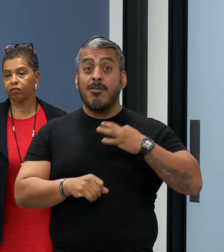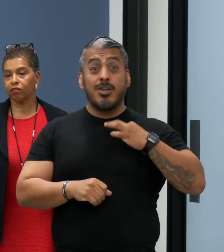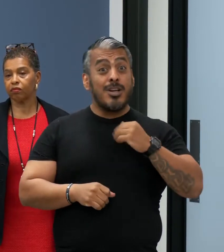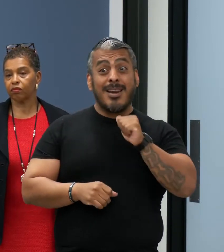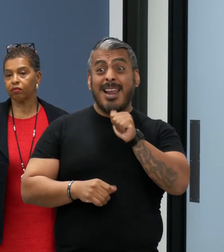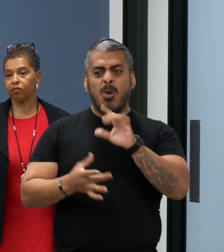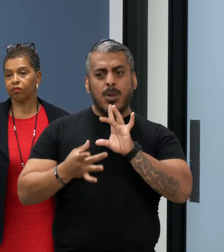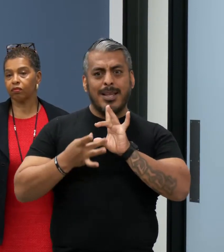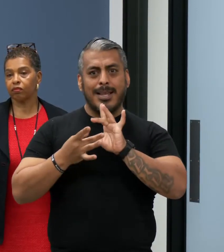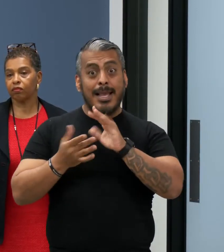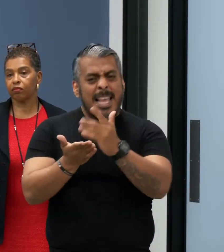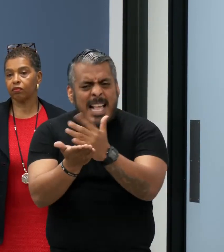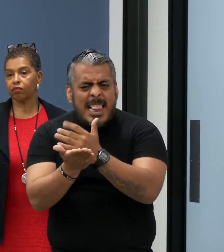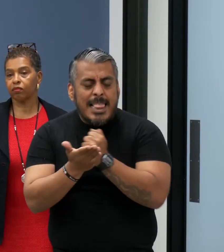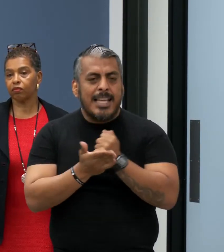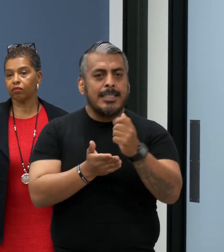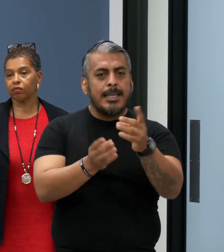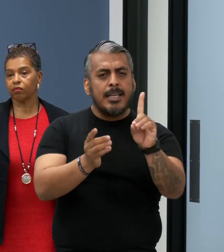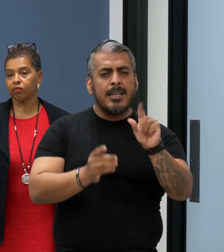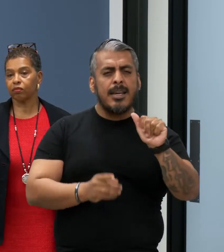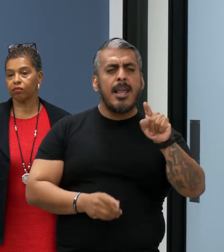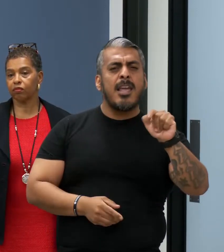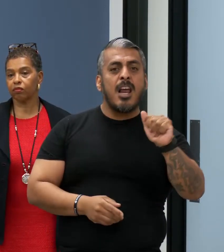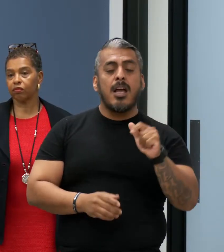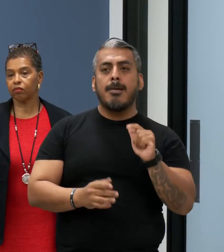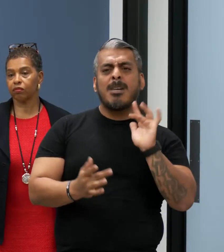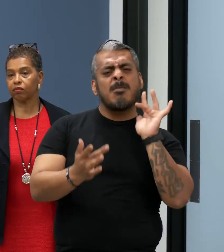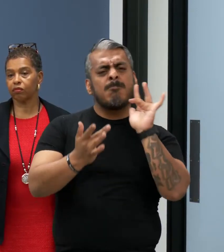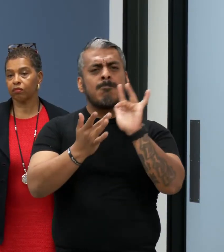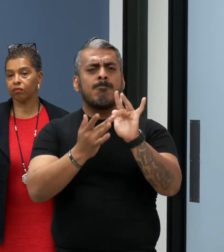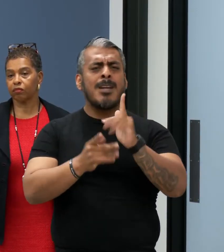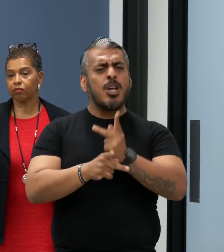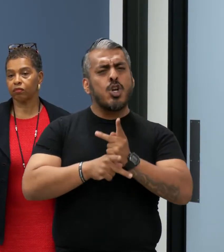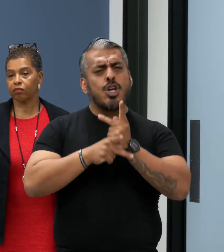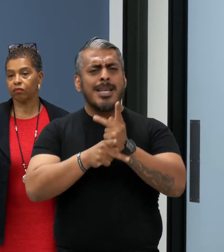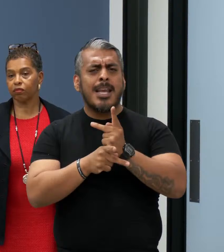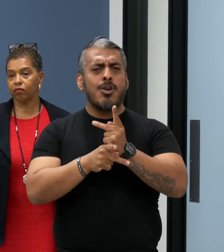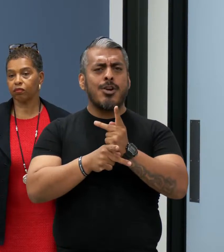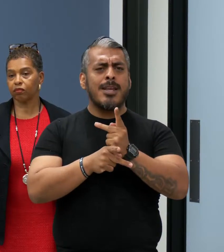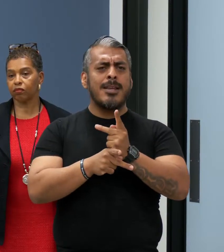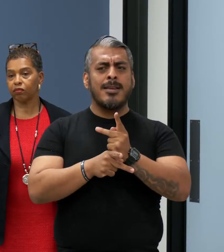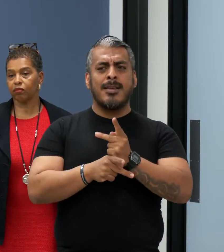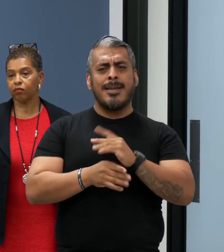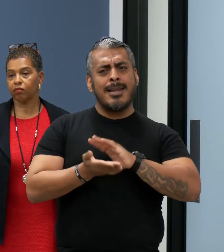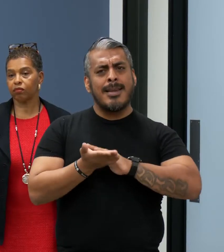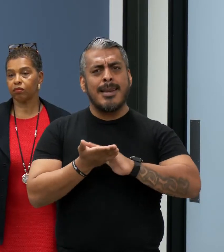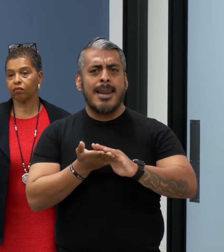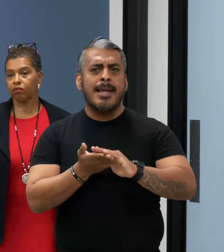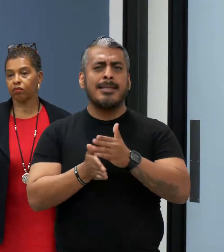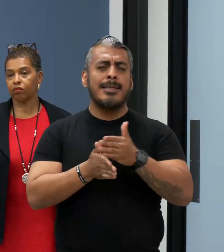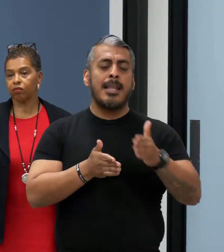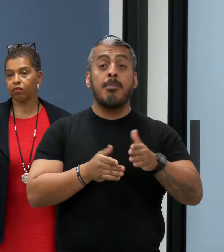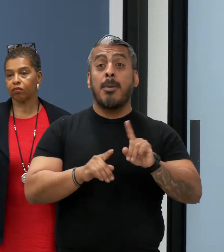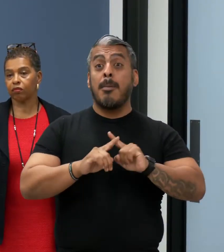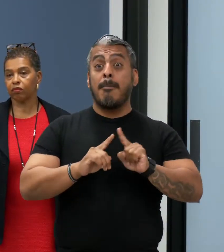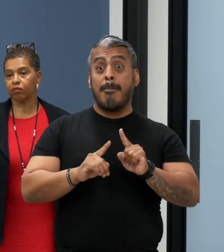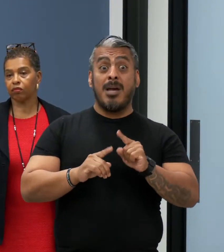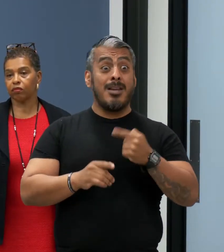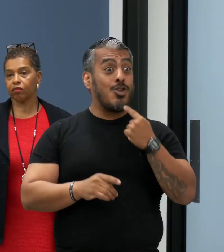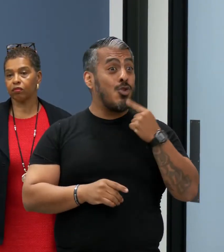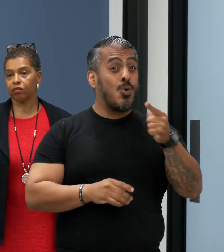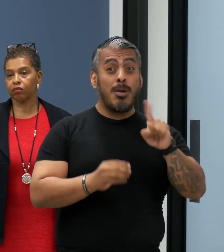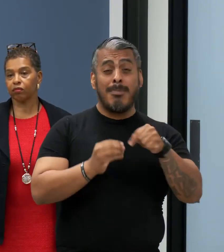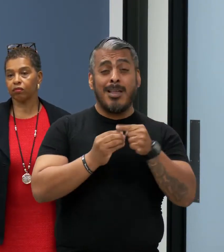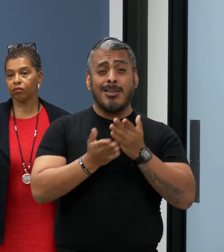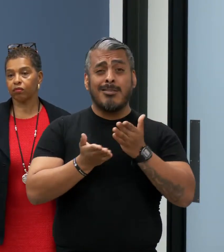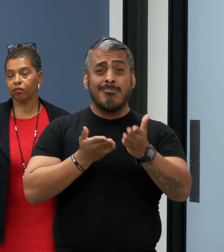only collected data, but they also reached out as caring and concerned neighbors to folks experiencing homelessness and told them about the